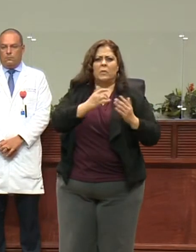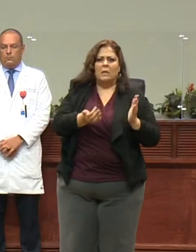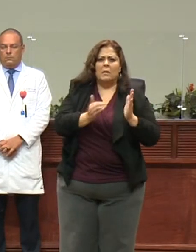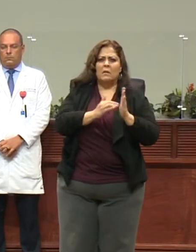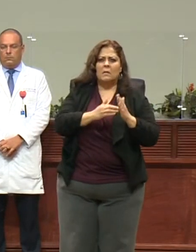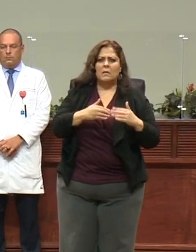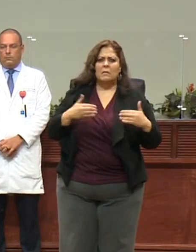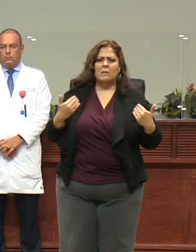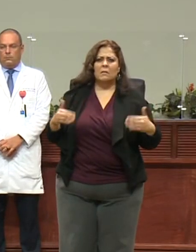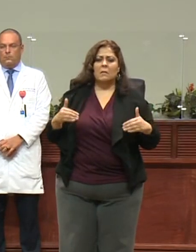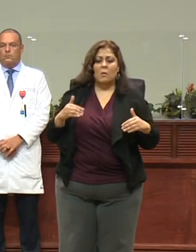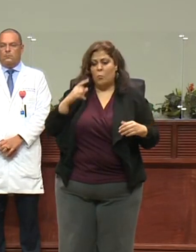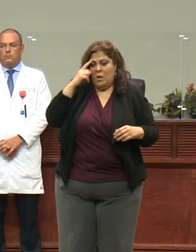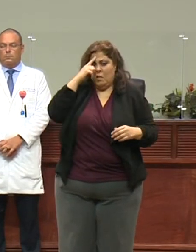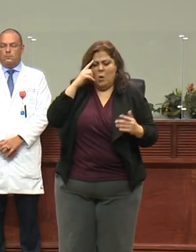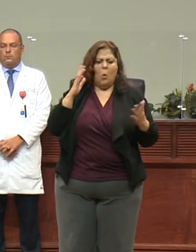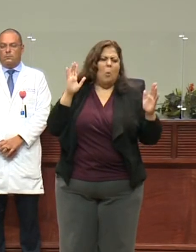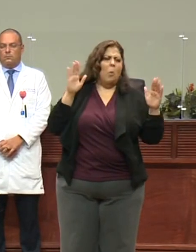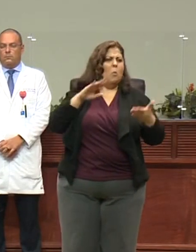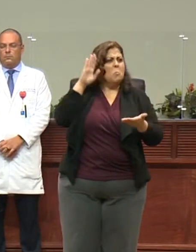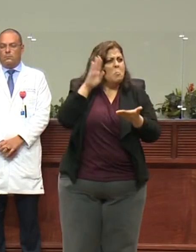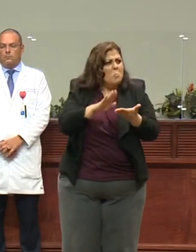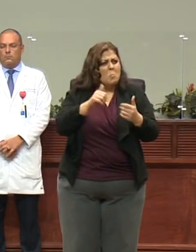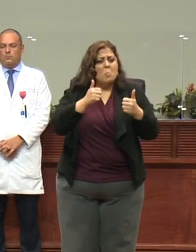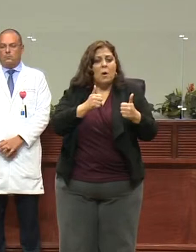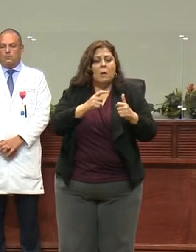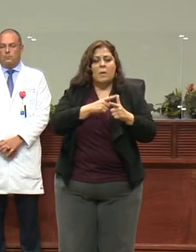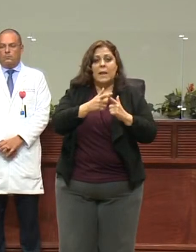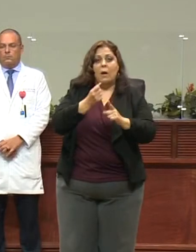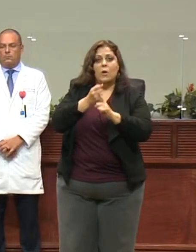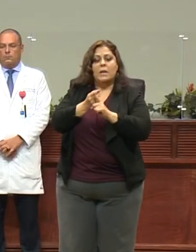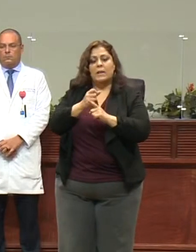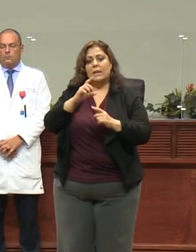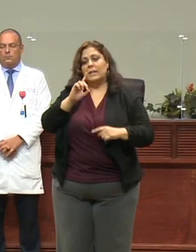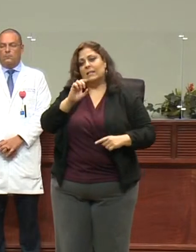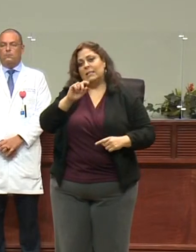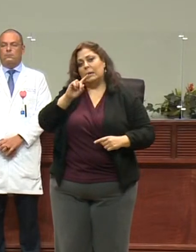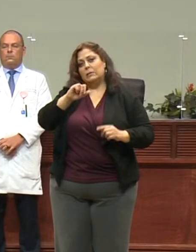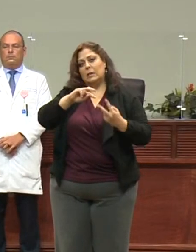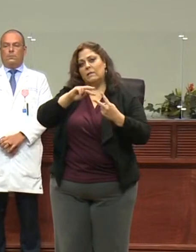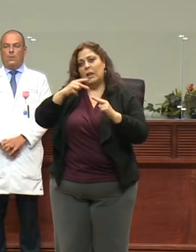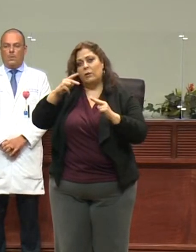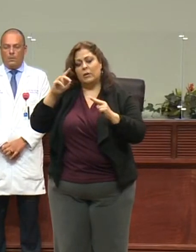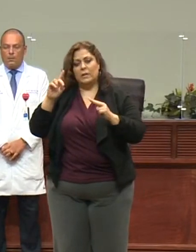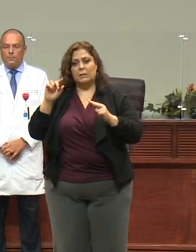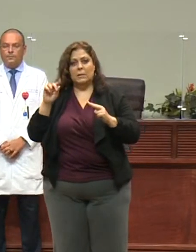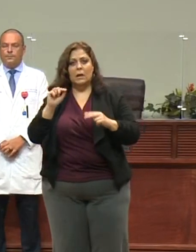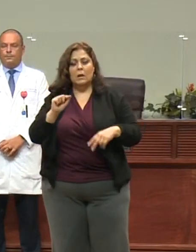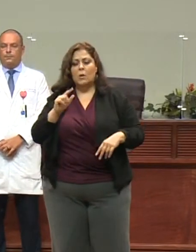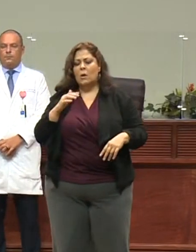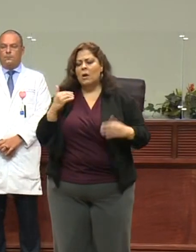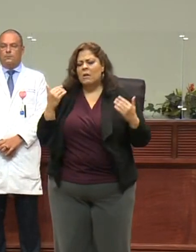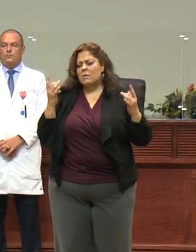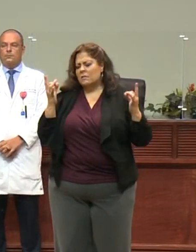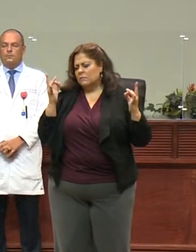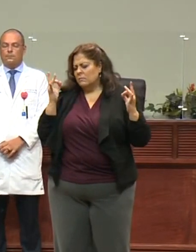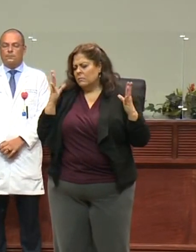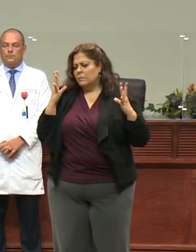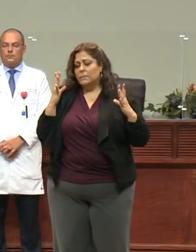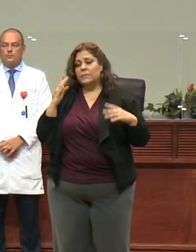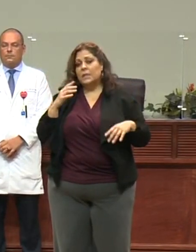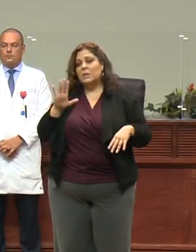But that was before the Delta variant. Just to give you an idea, yesterday, and Sundays are funny days because the data